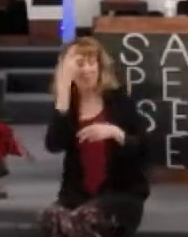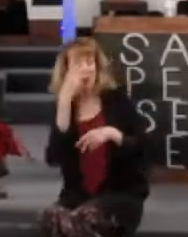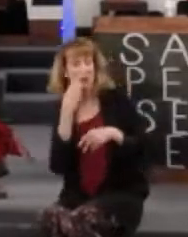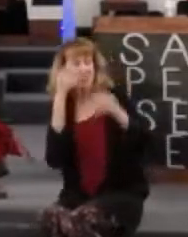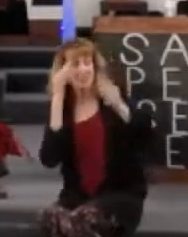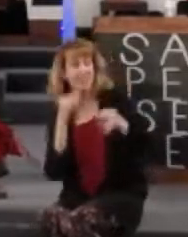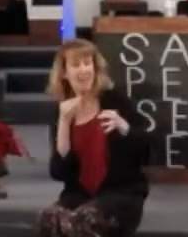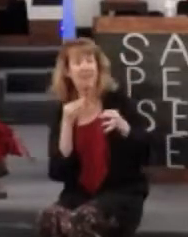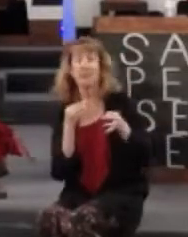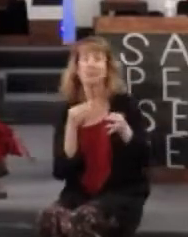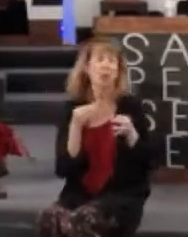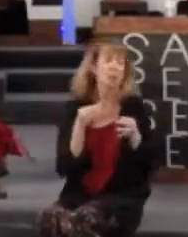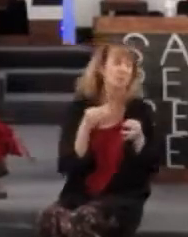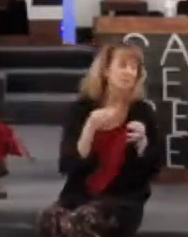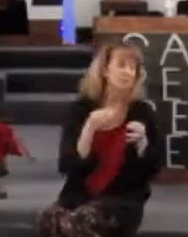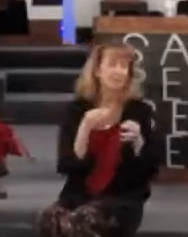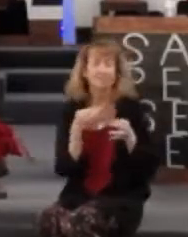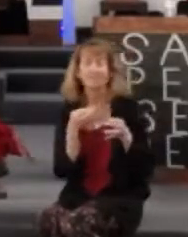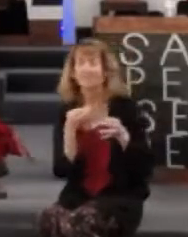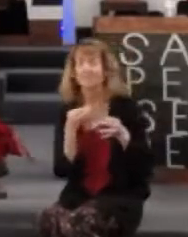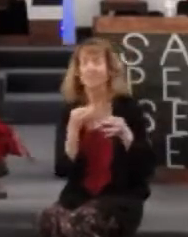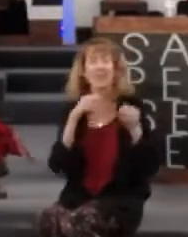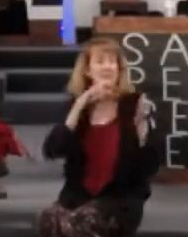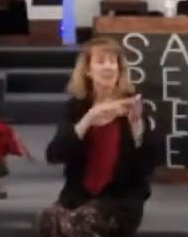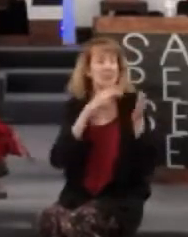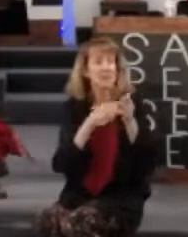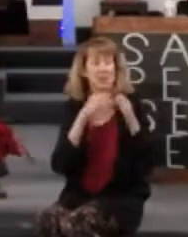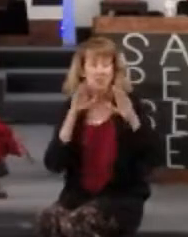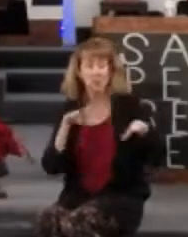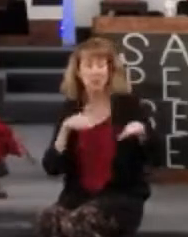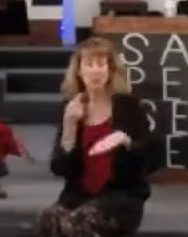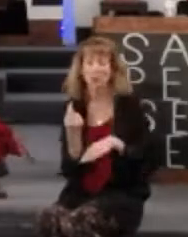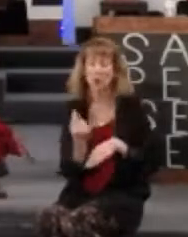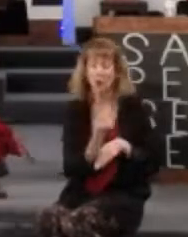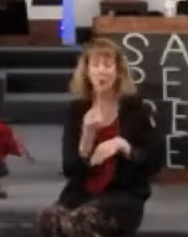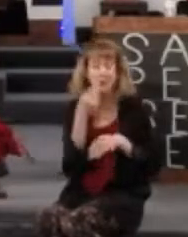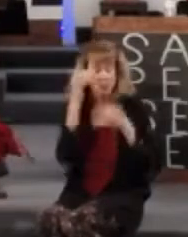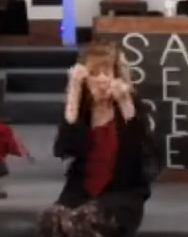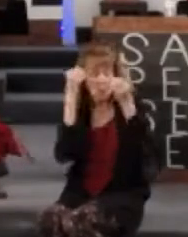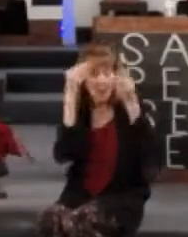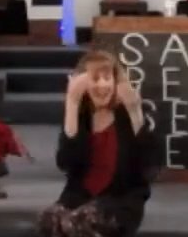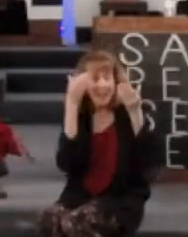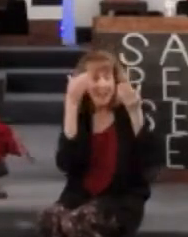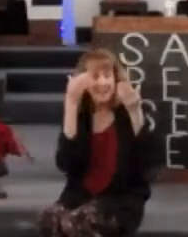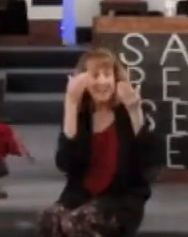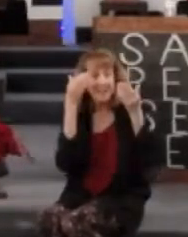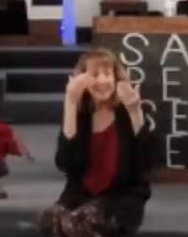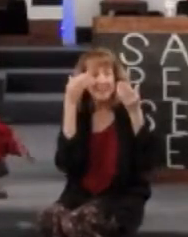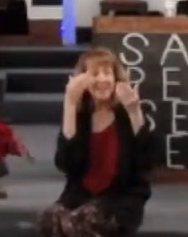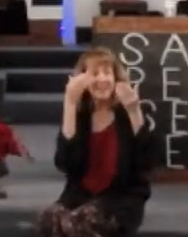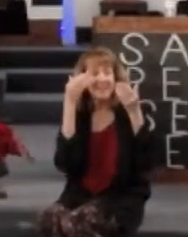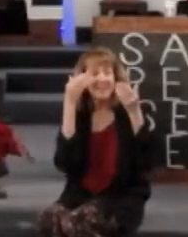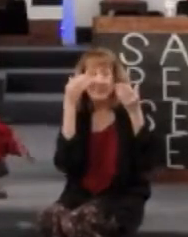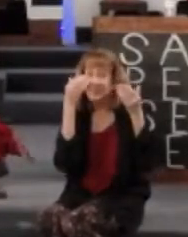No. Does that mean that children should always obey? Yes.